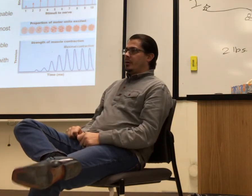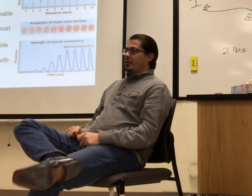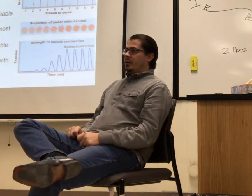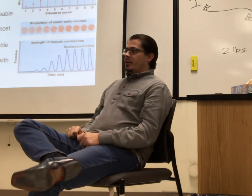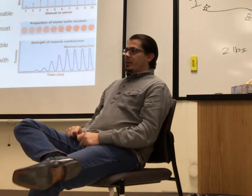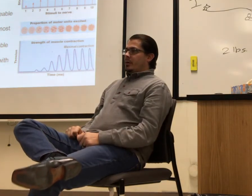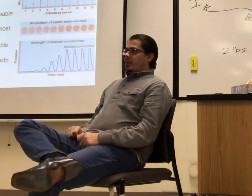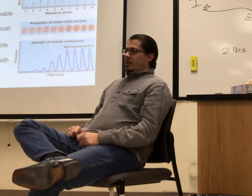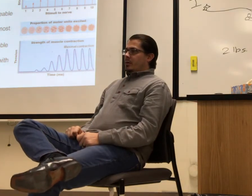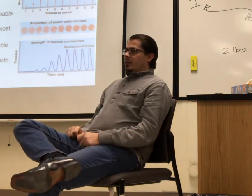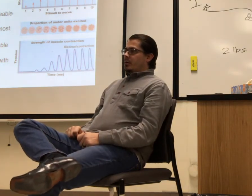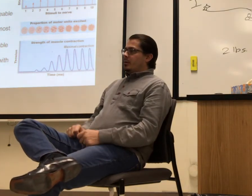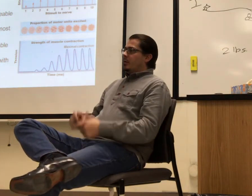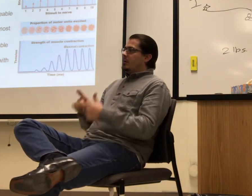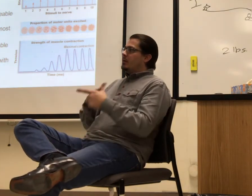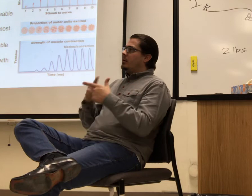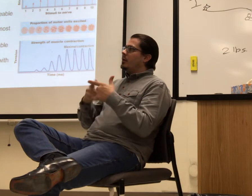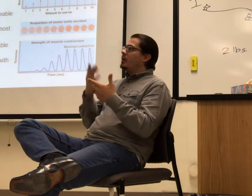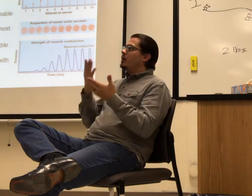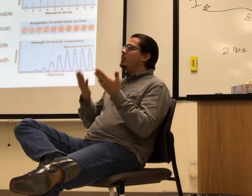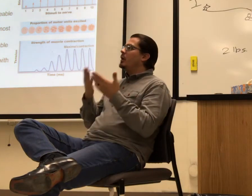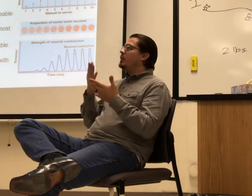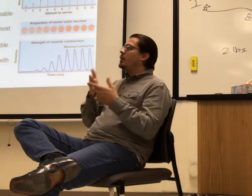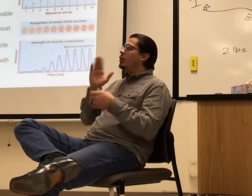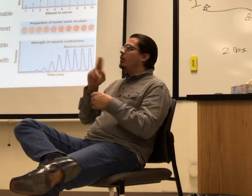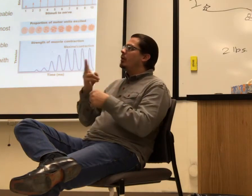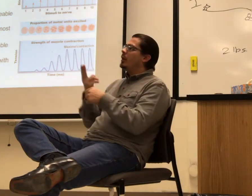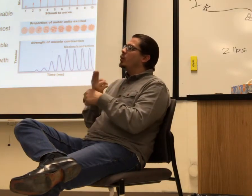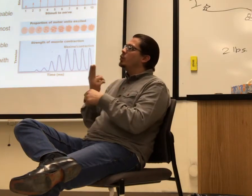And maybe they innervate